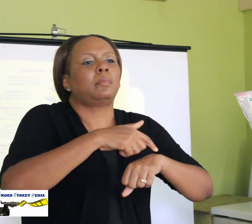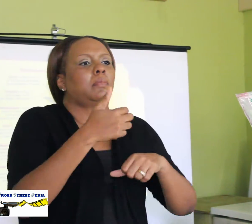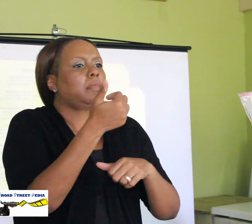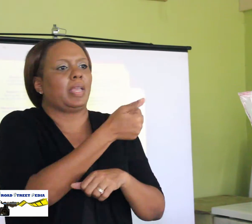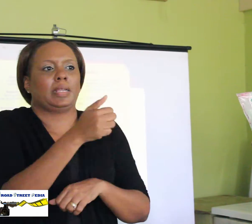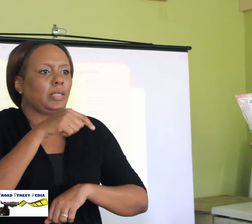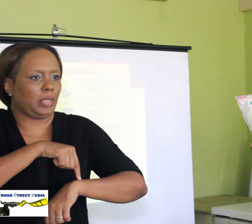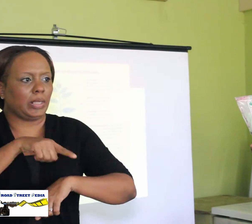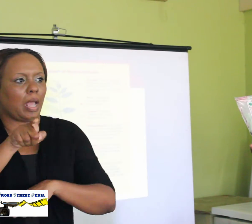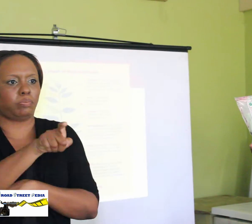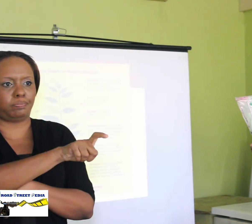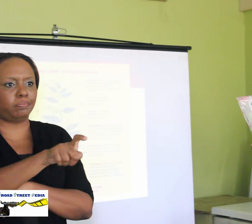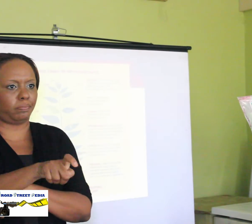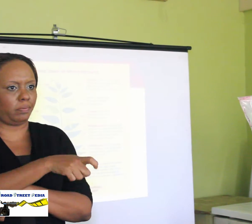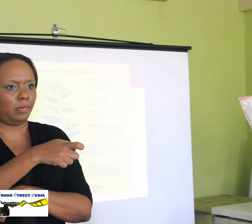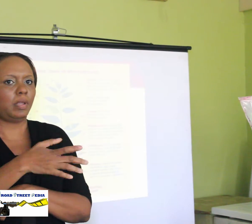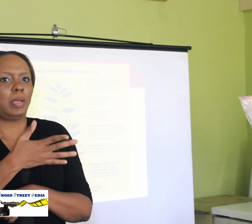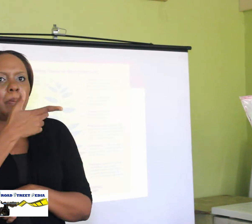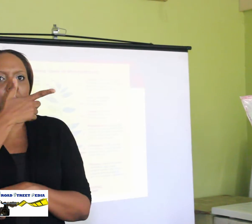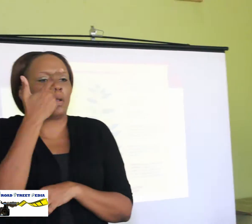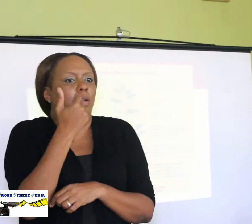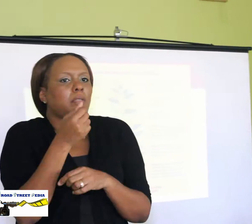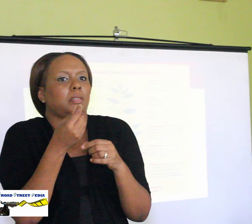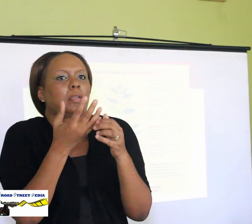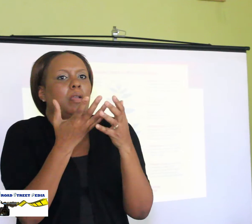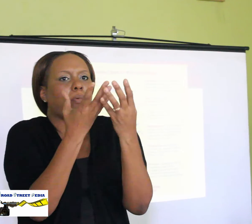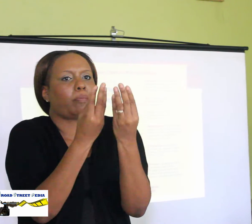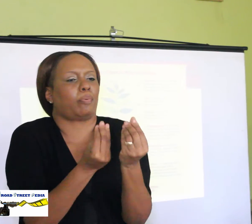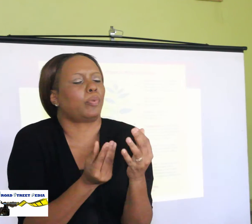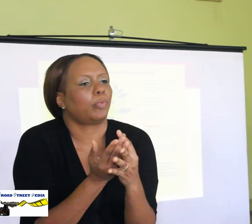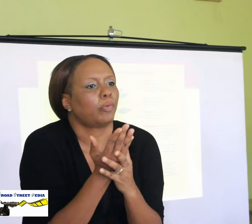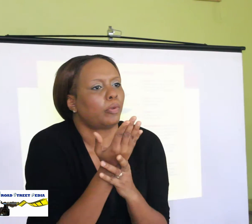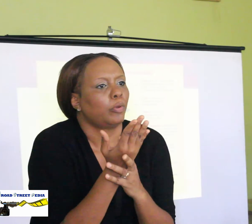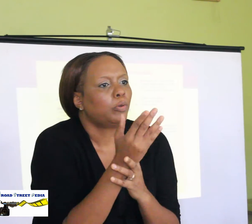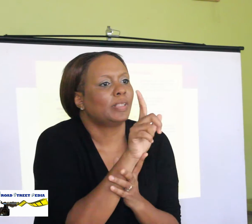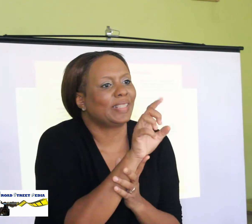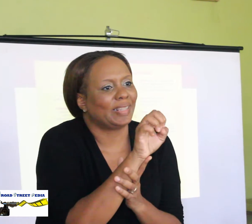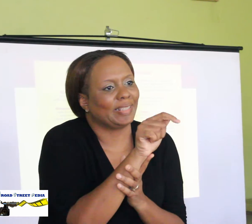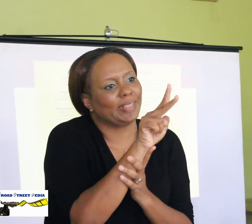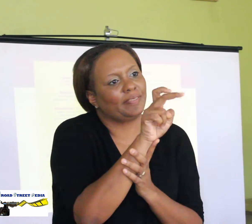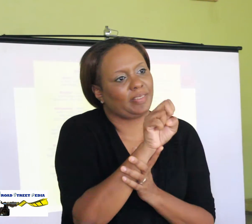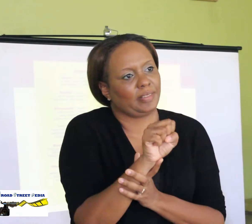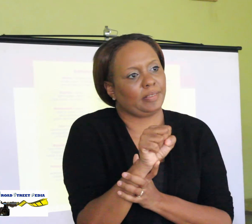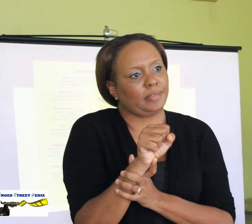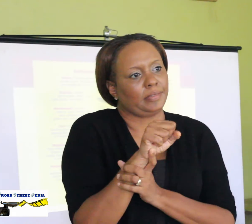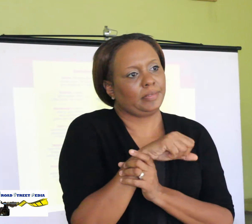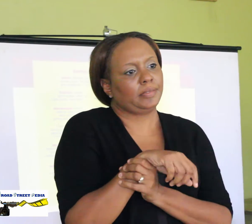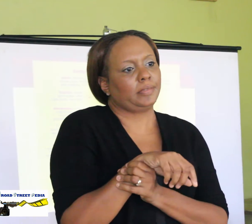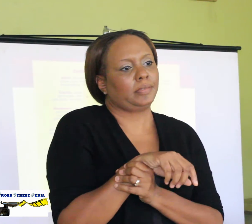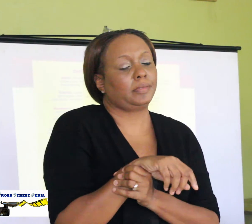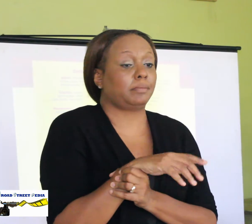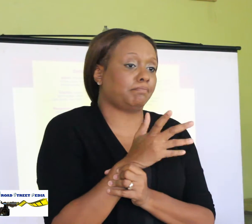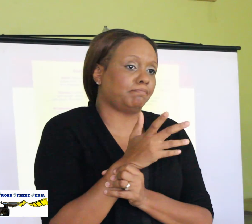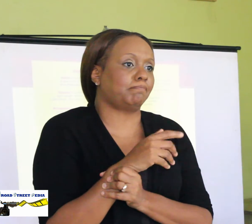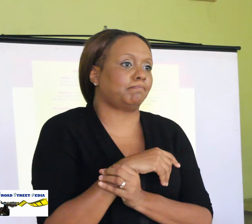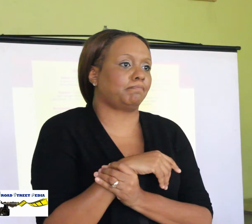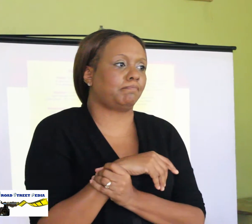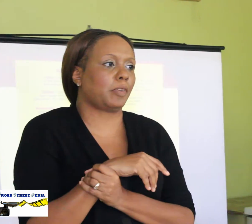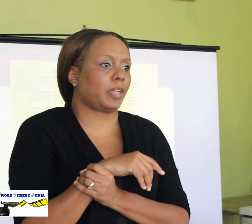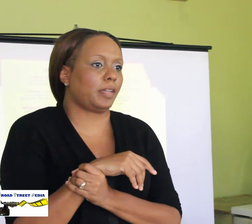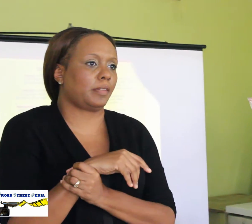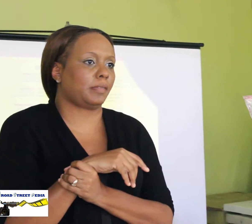leaves. Alright, and then if you get the oat slide on his.